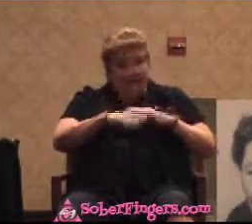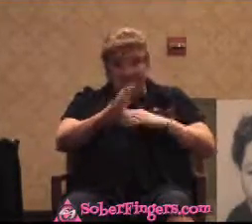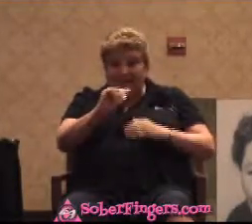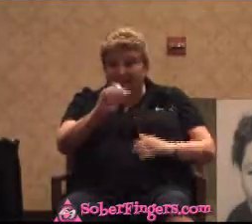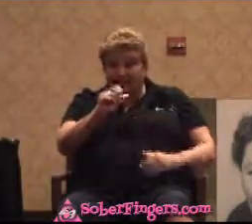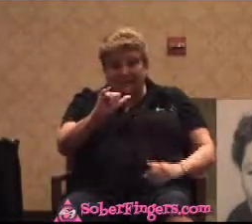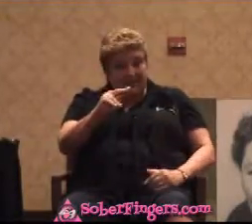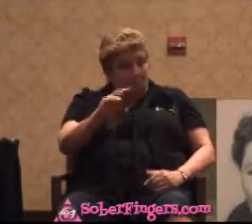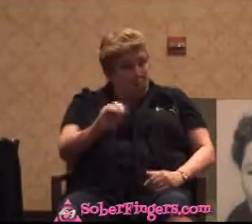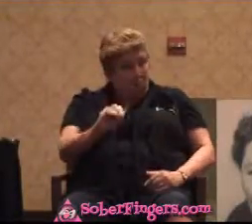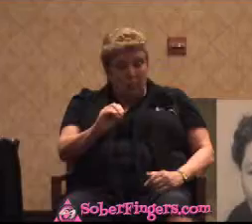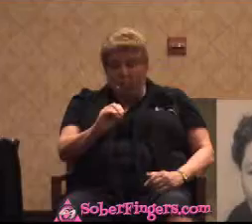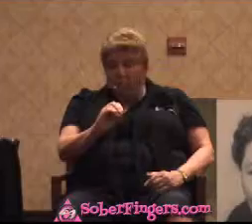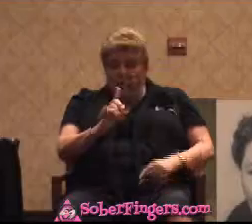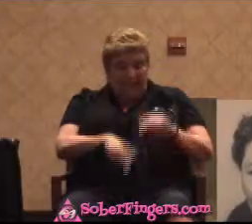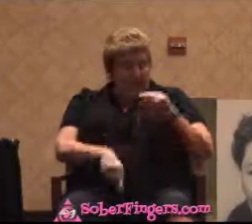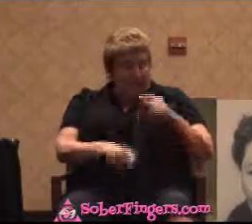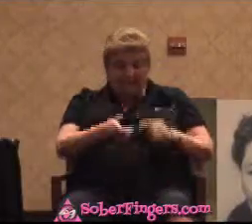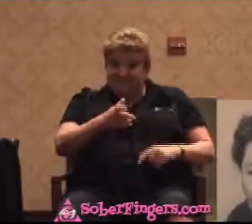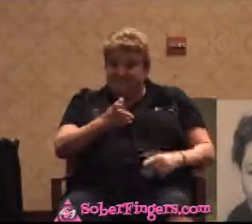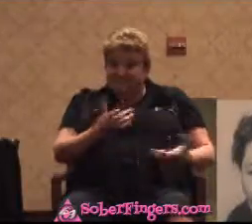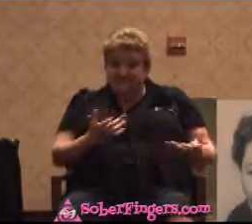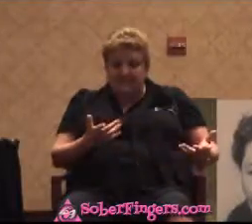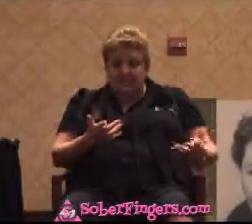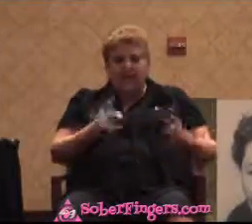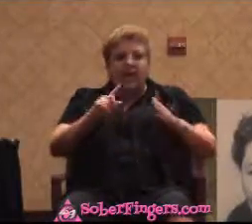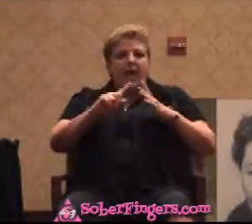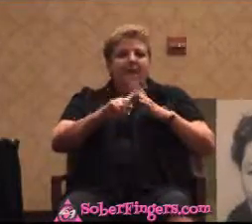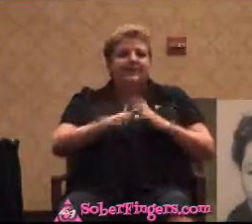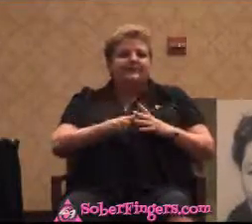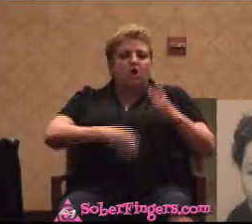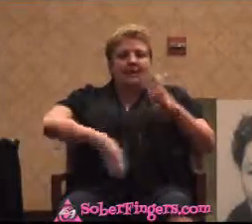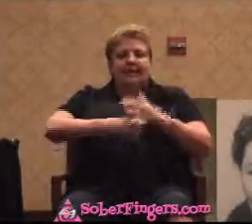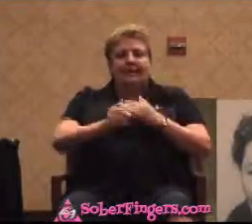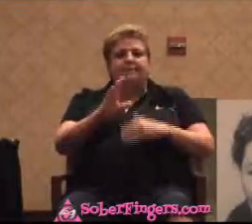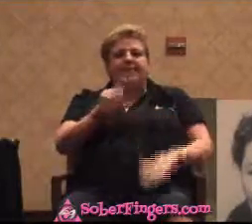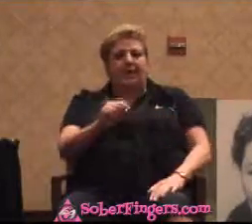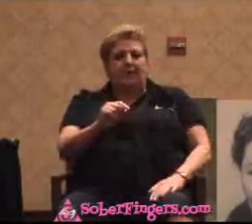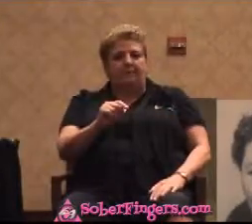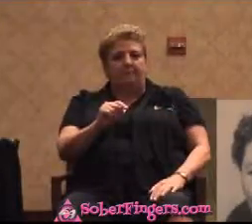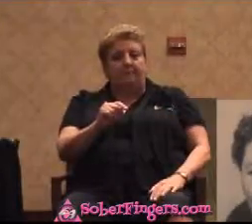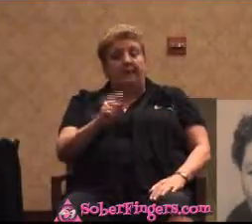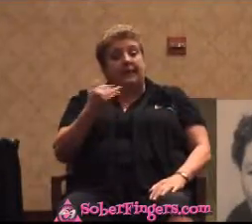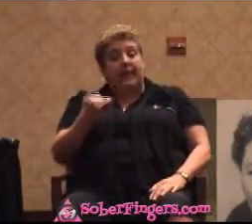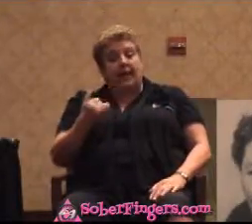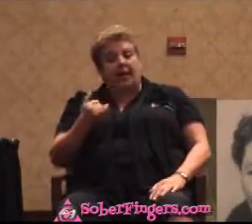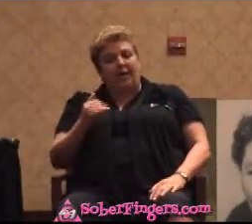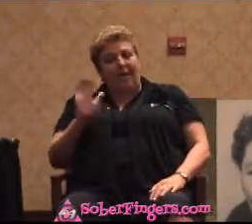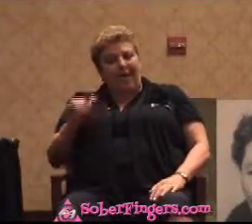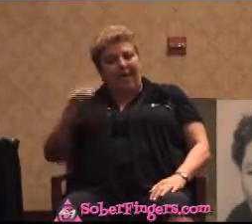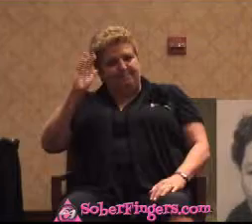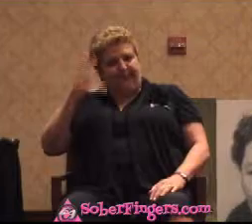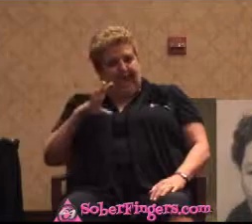stuff. And I started getting blacklisted out of casinos. While in the meantime, this man that I went with,